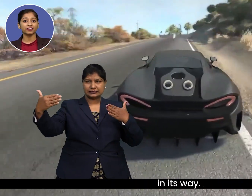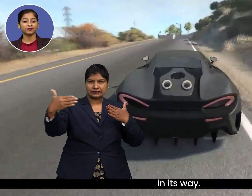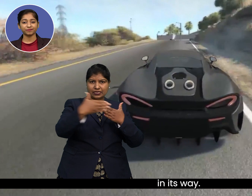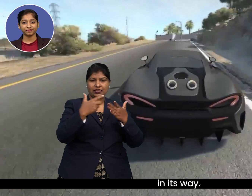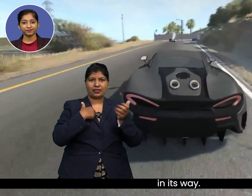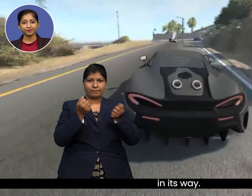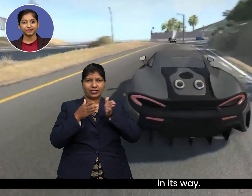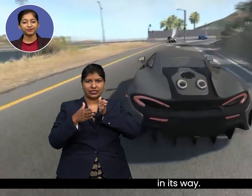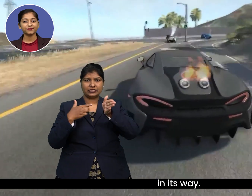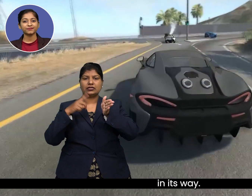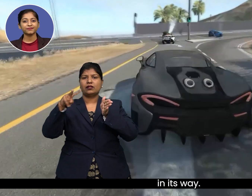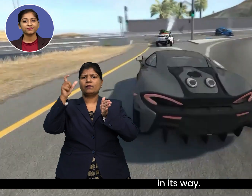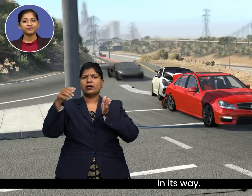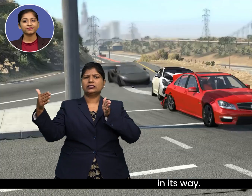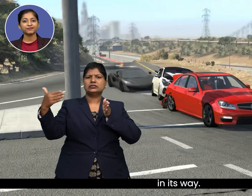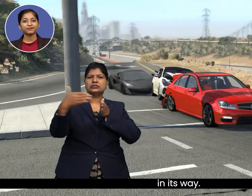way.